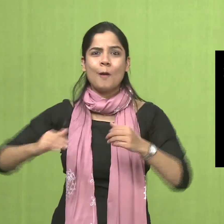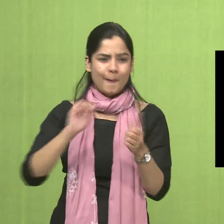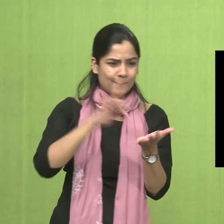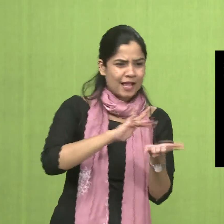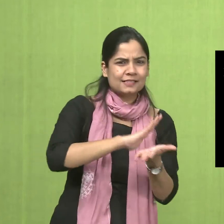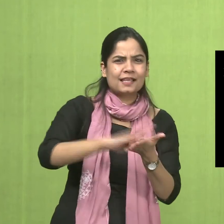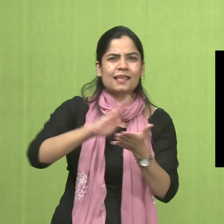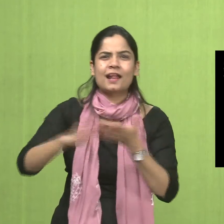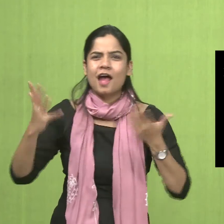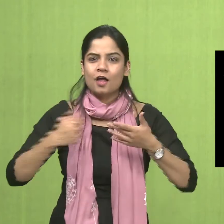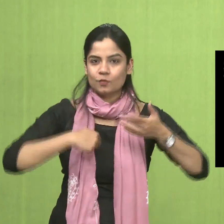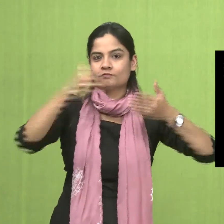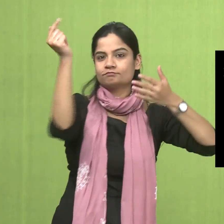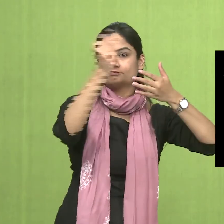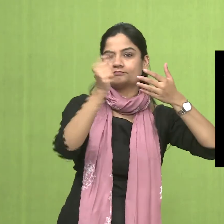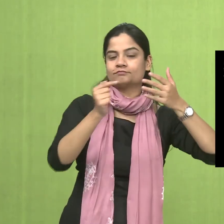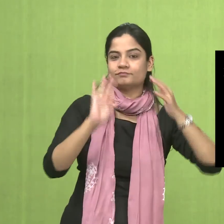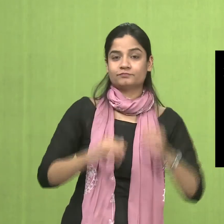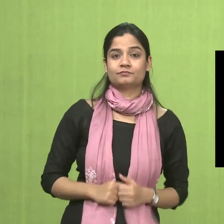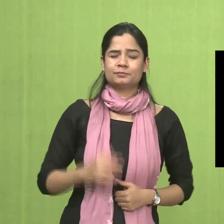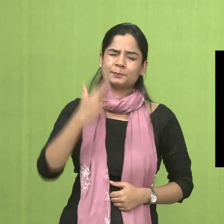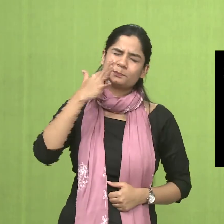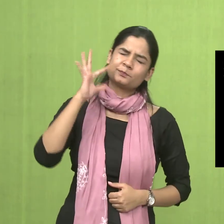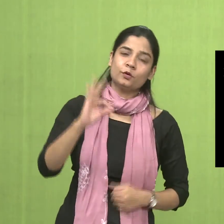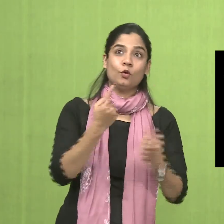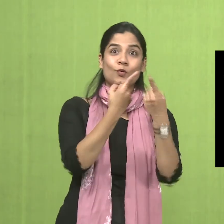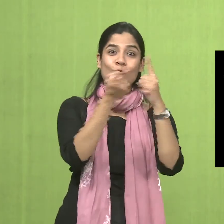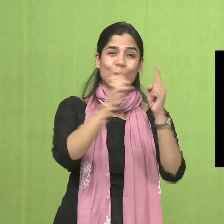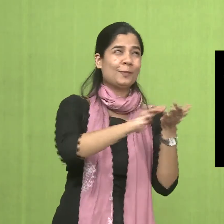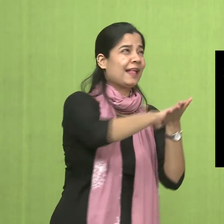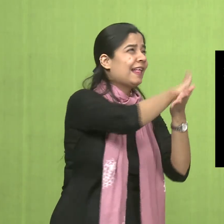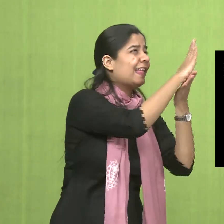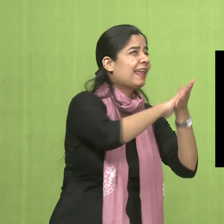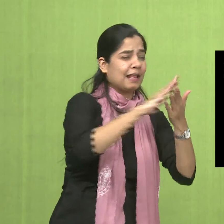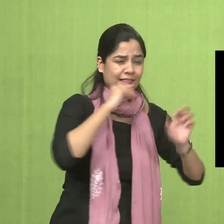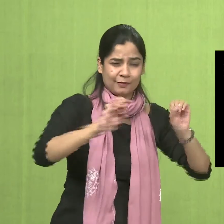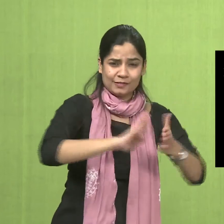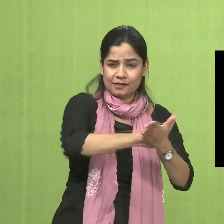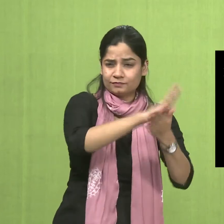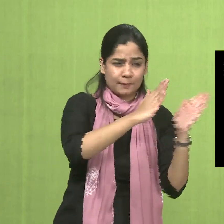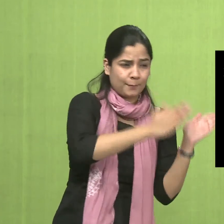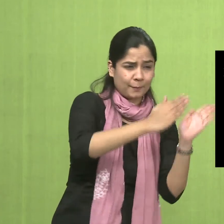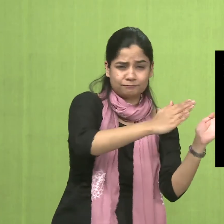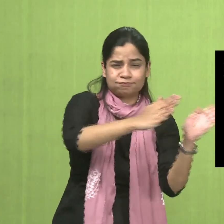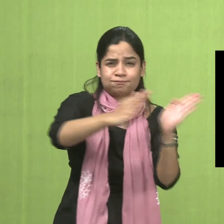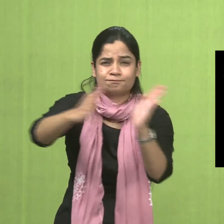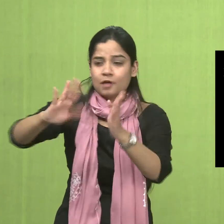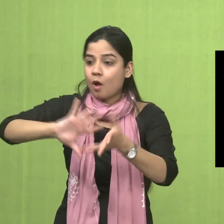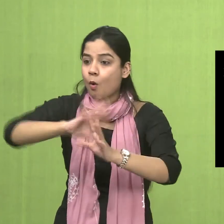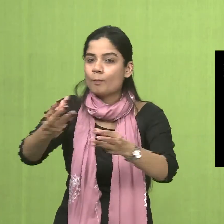more energy and it makes you feel good about working. It's very important to keep it tidy and clean, whatever you're working